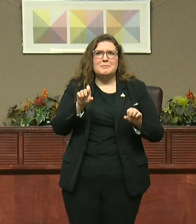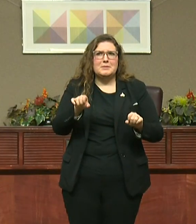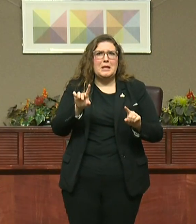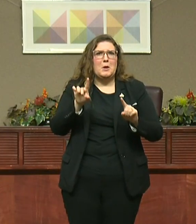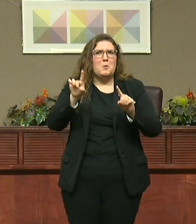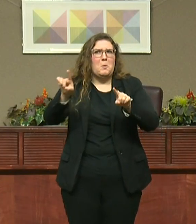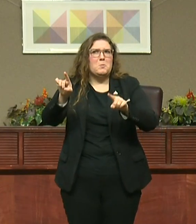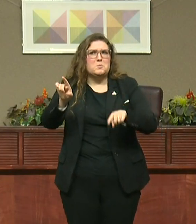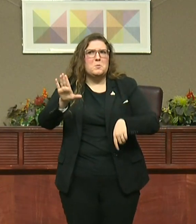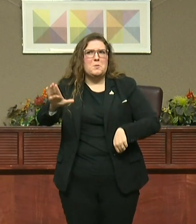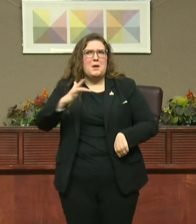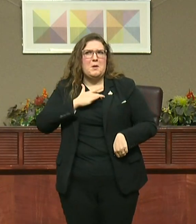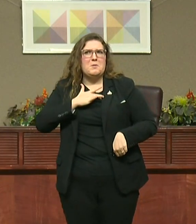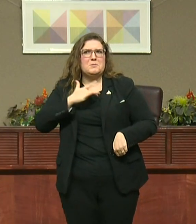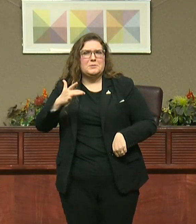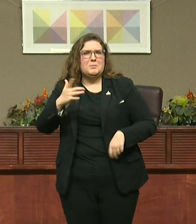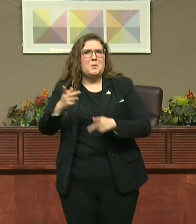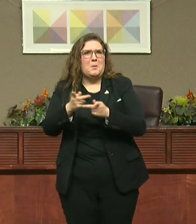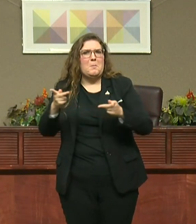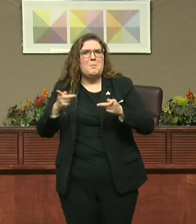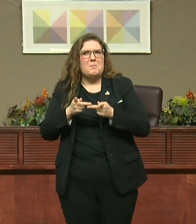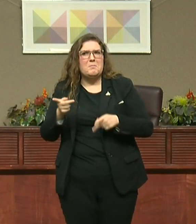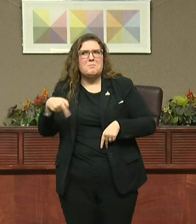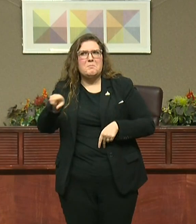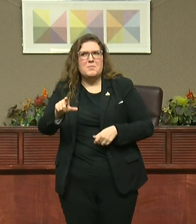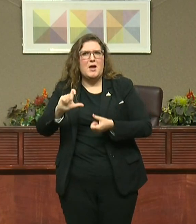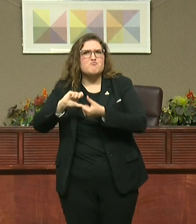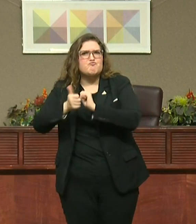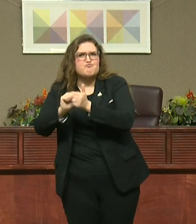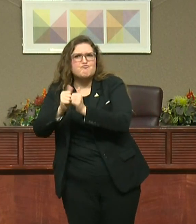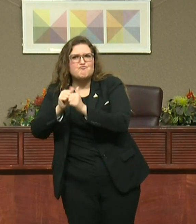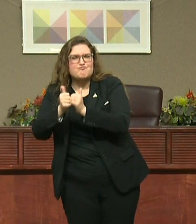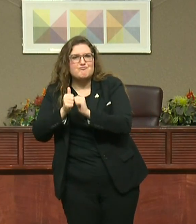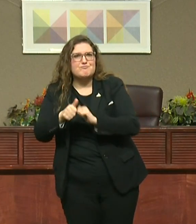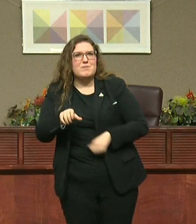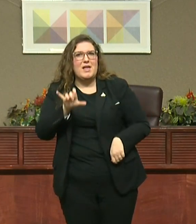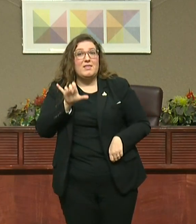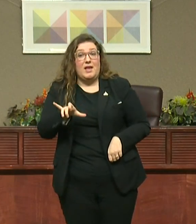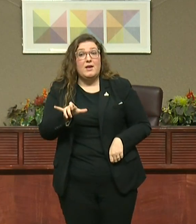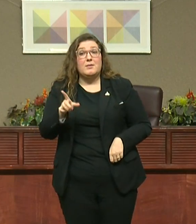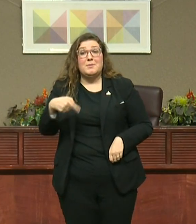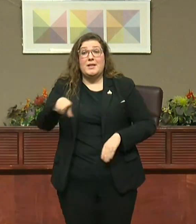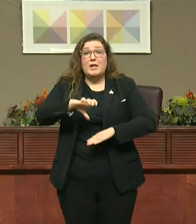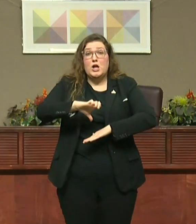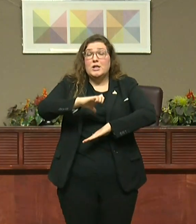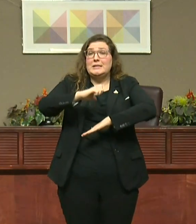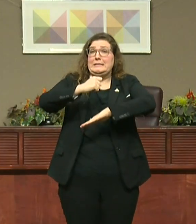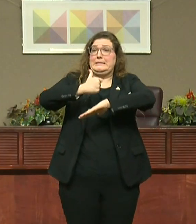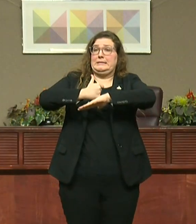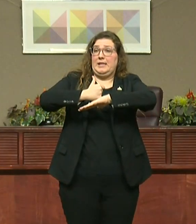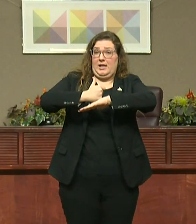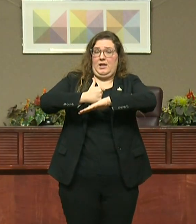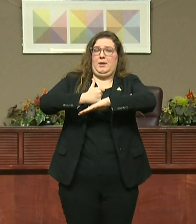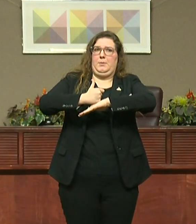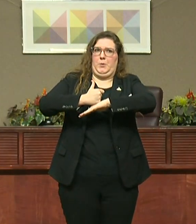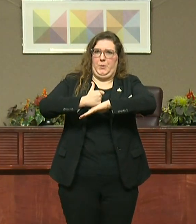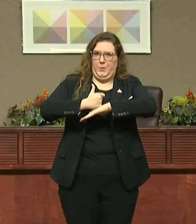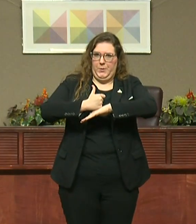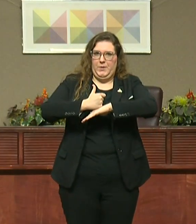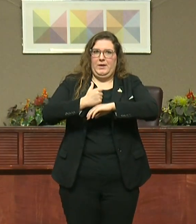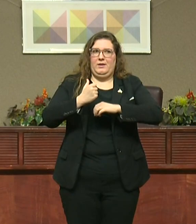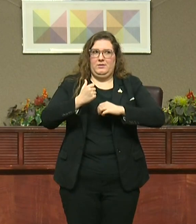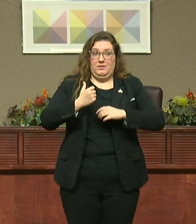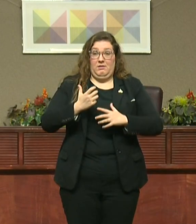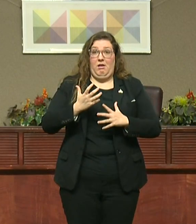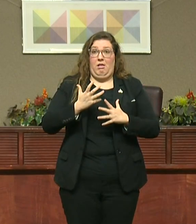normally play, but they are exercising an abundance of caution to entertain us through